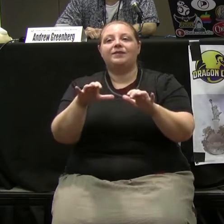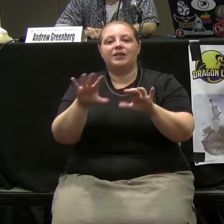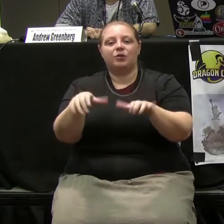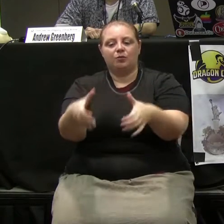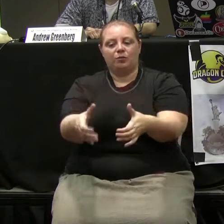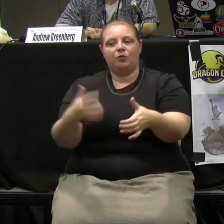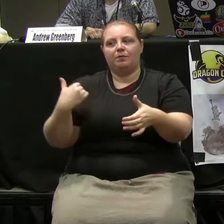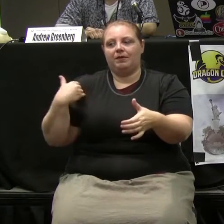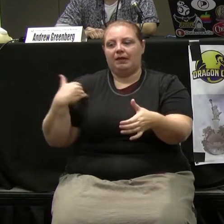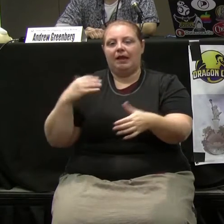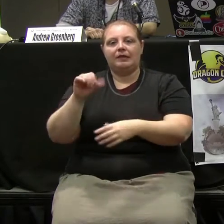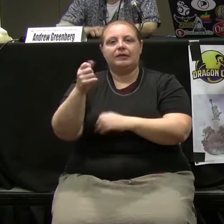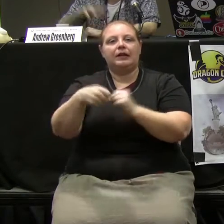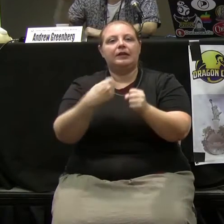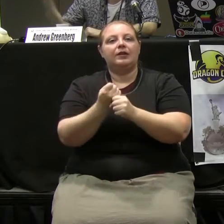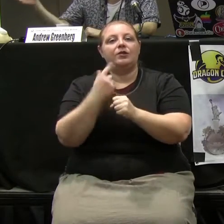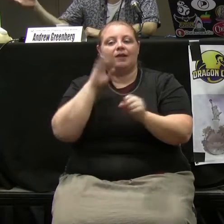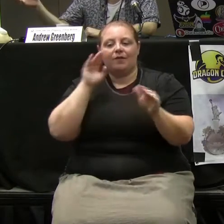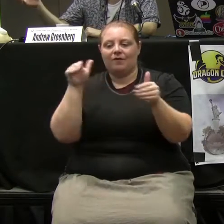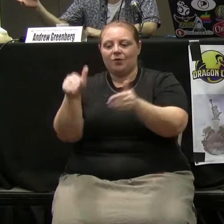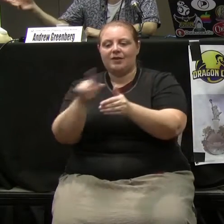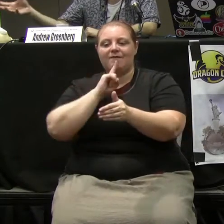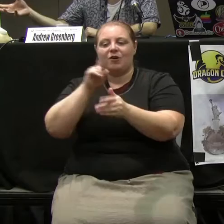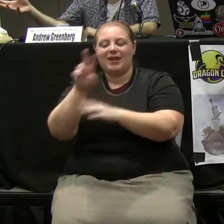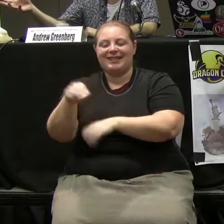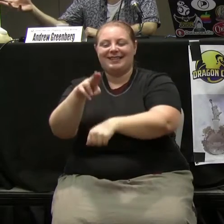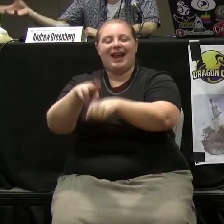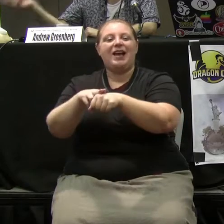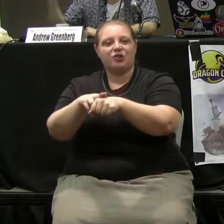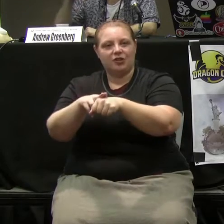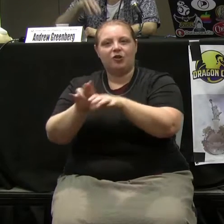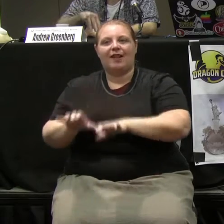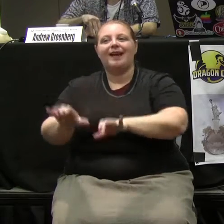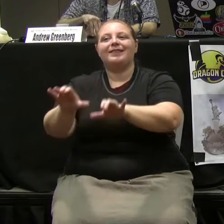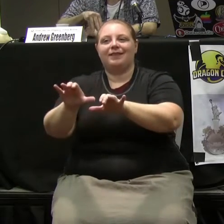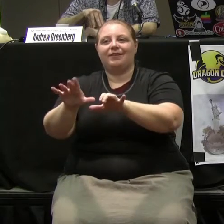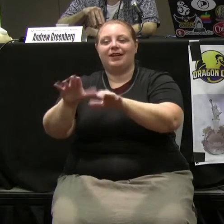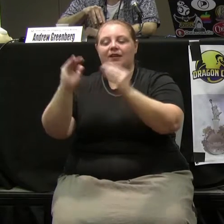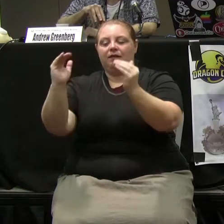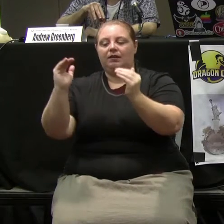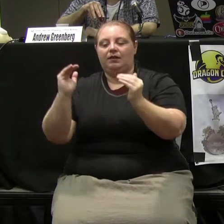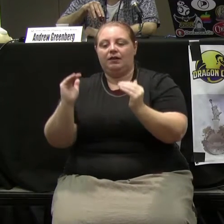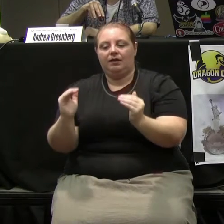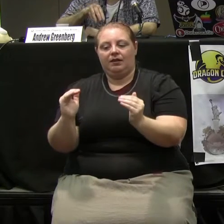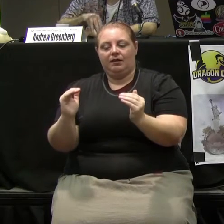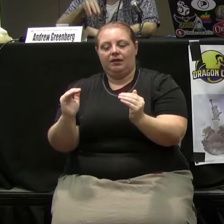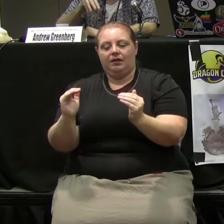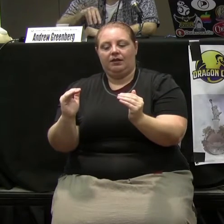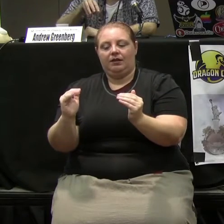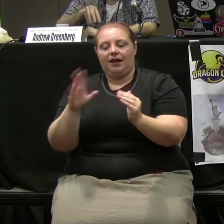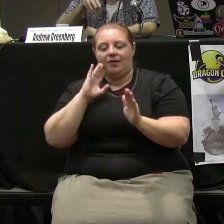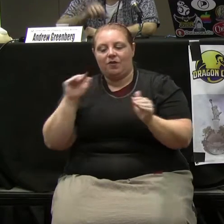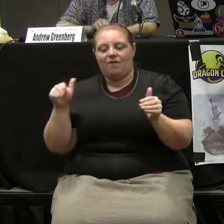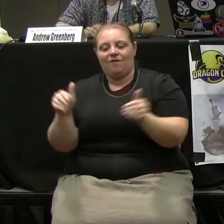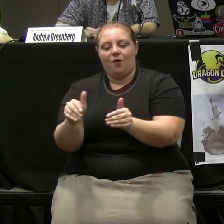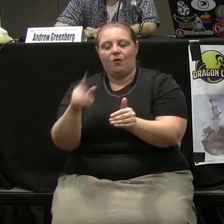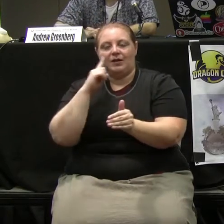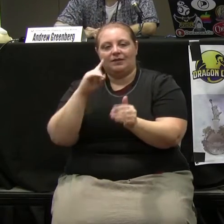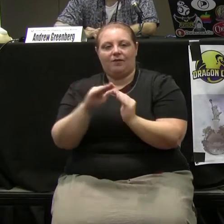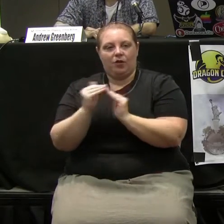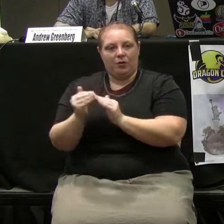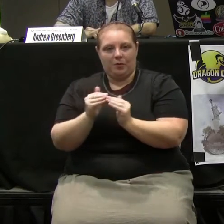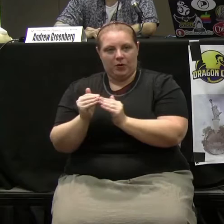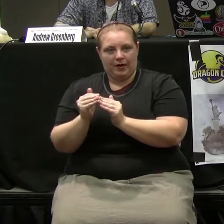the past decade. And they're focusing on a very national activity and bringing it down to a very focused community